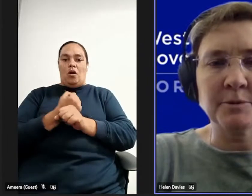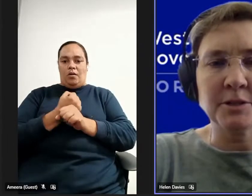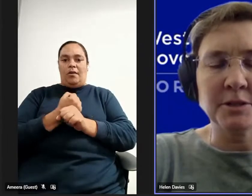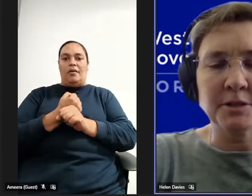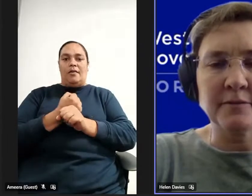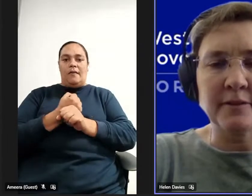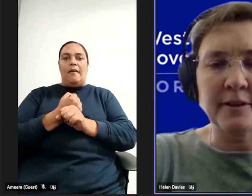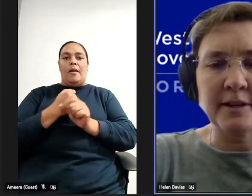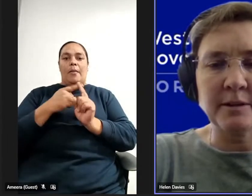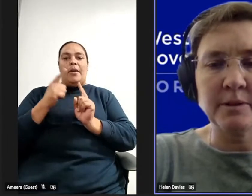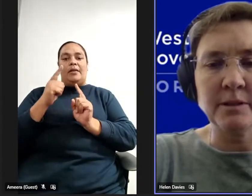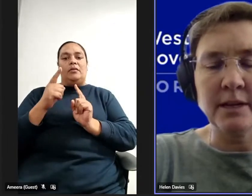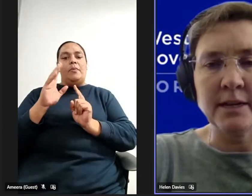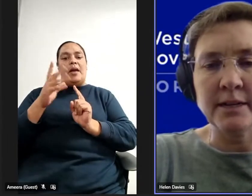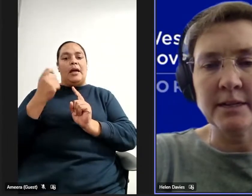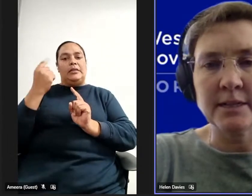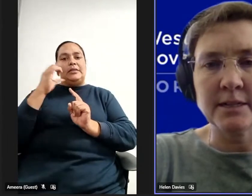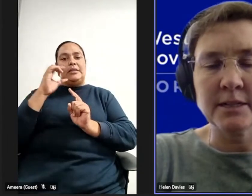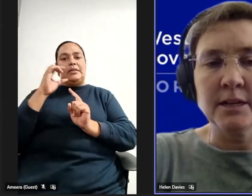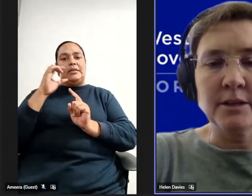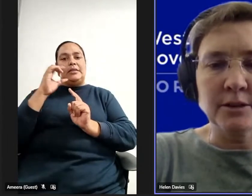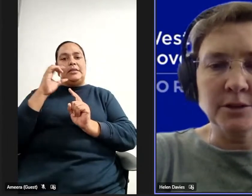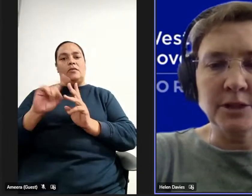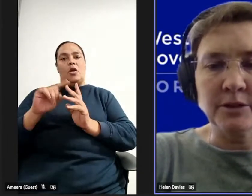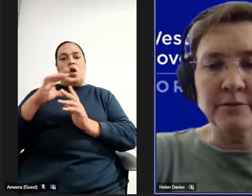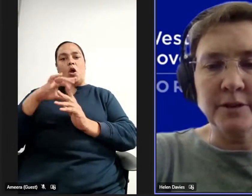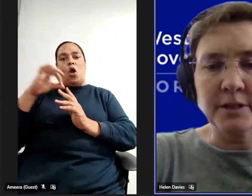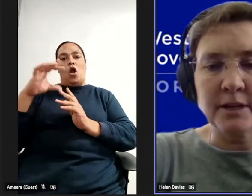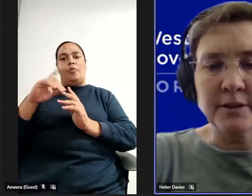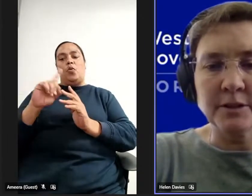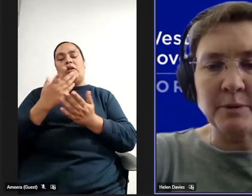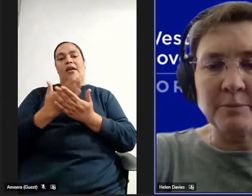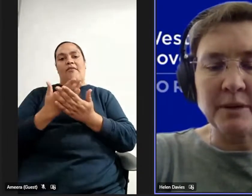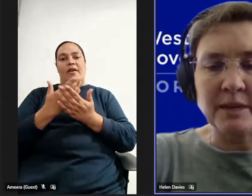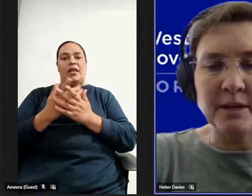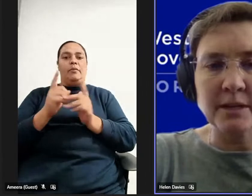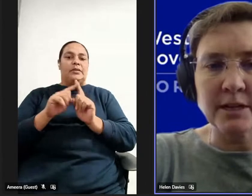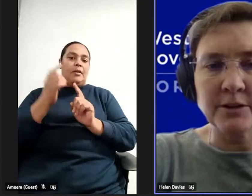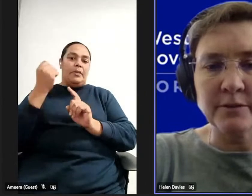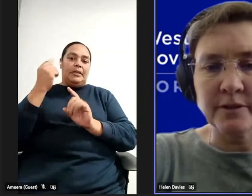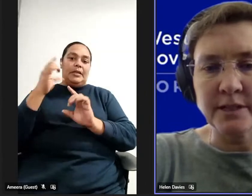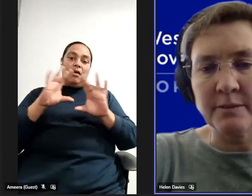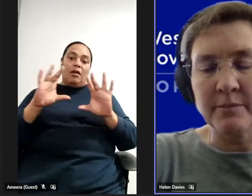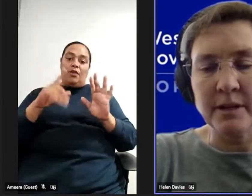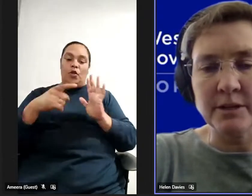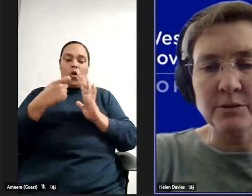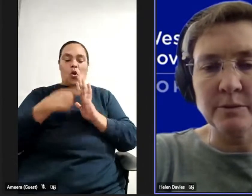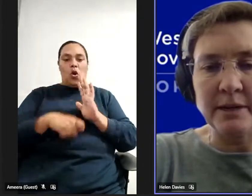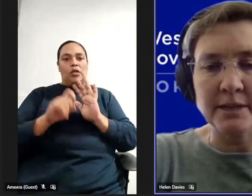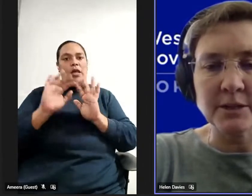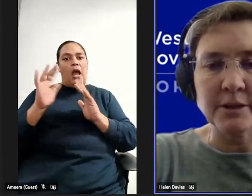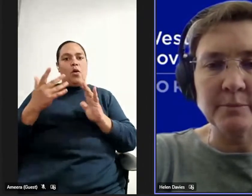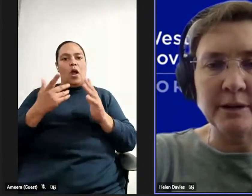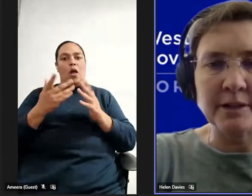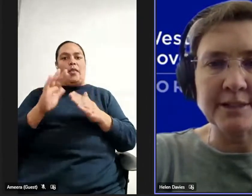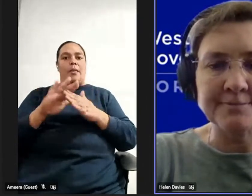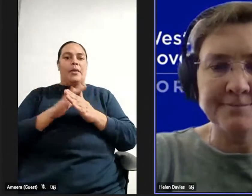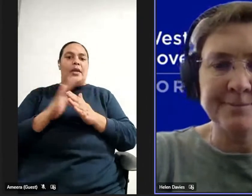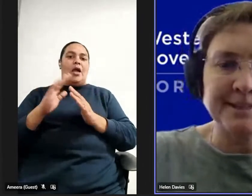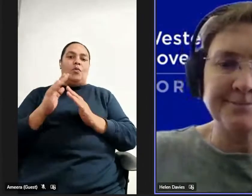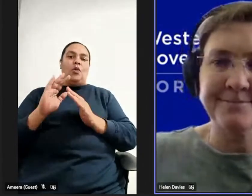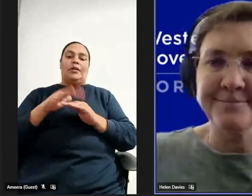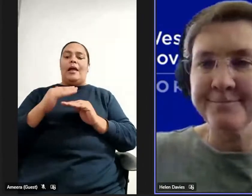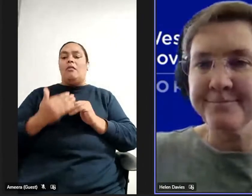the different options available and understand the costing of those and how those might be coming down over time and who the players are in the